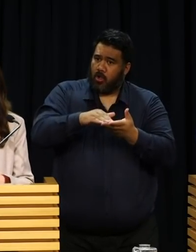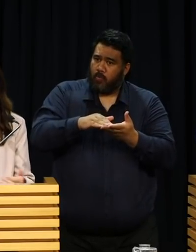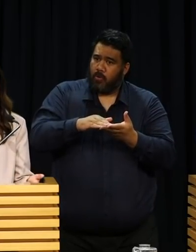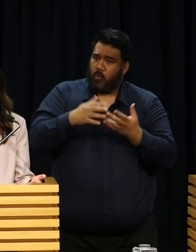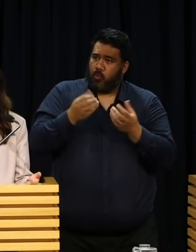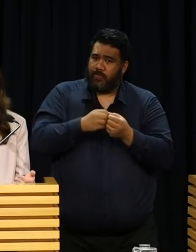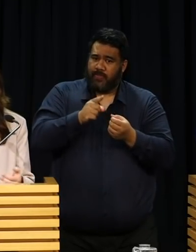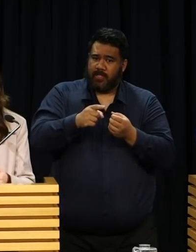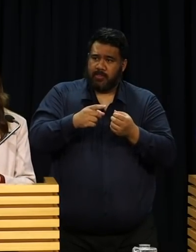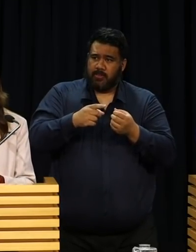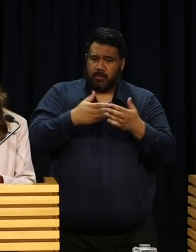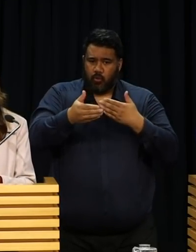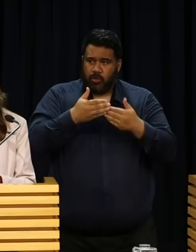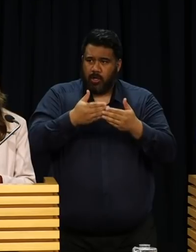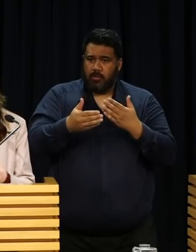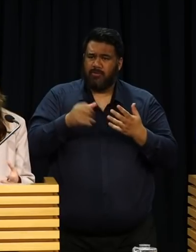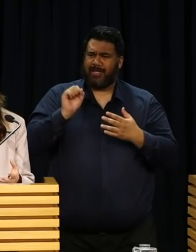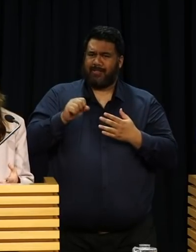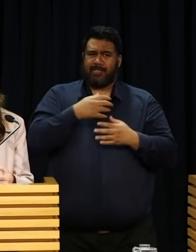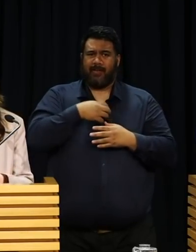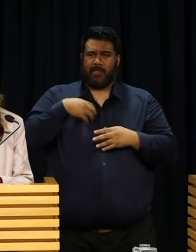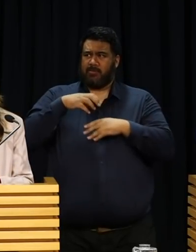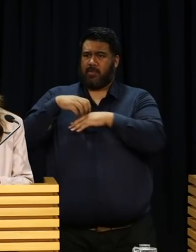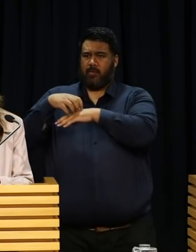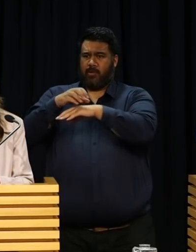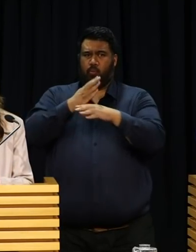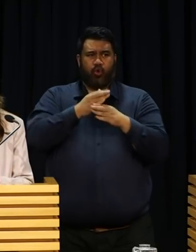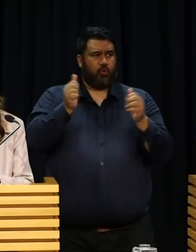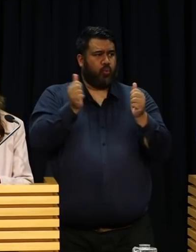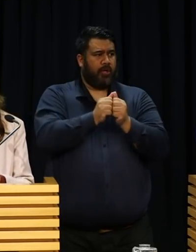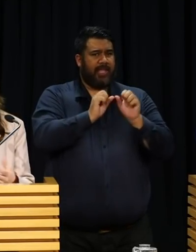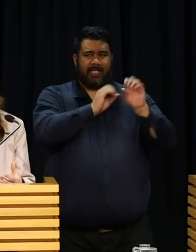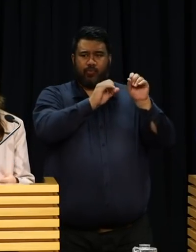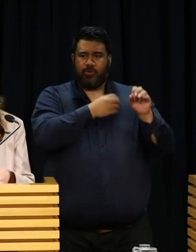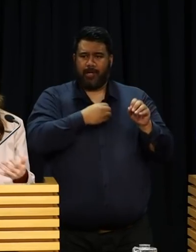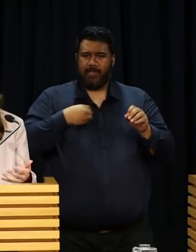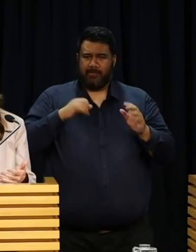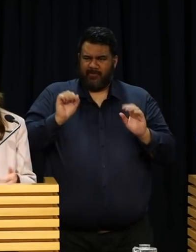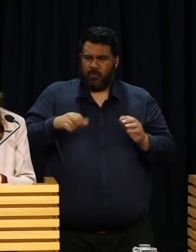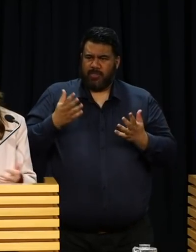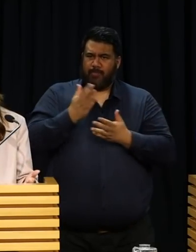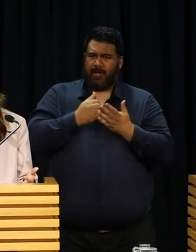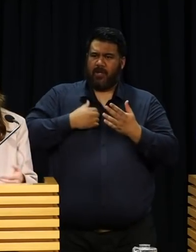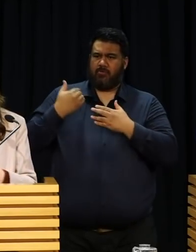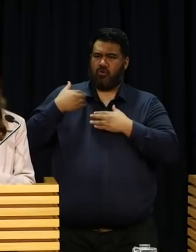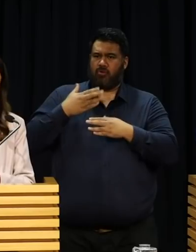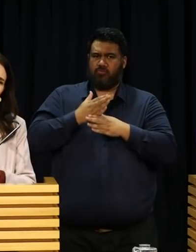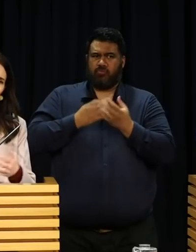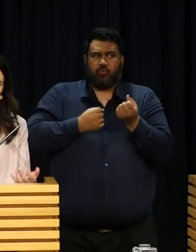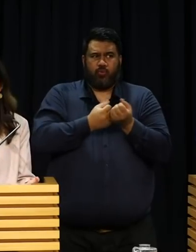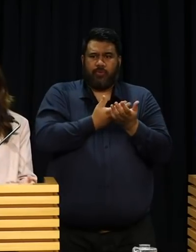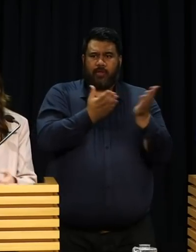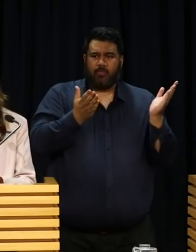this arrangement up, Of course, we've got a number of government entities work alongside our exporters. Part of our remit is to support our exporters in the export